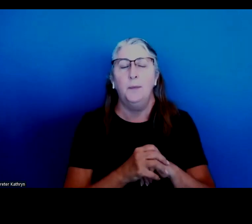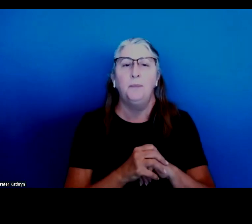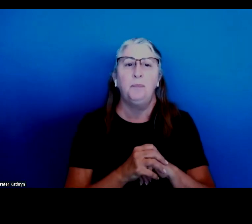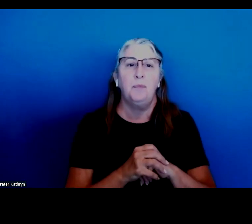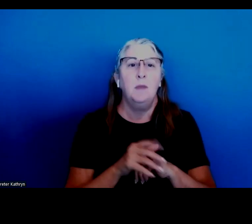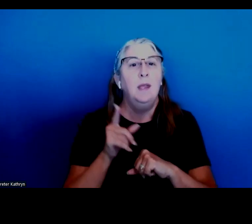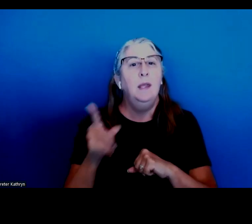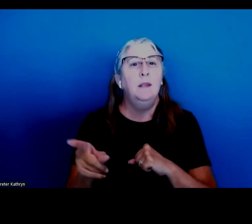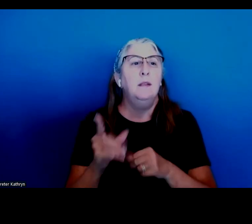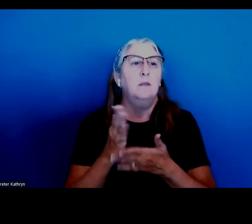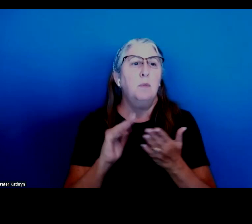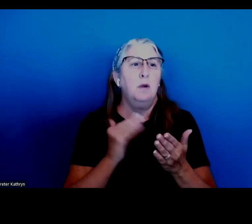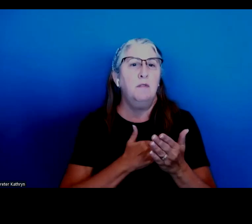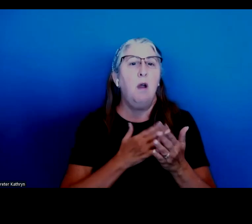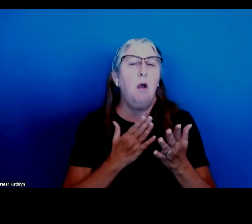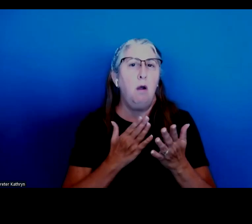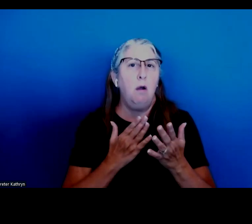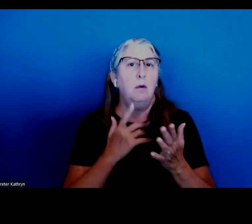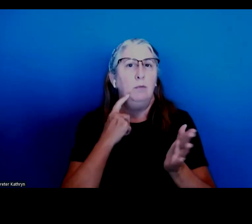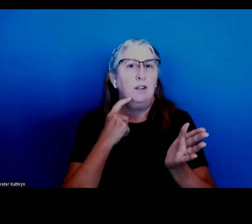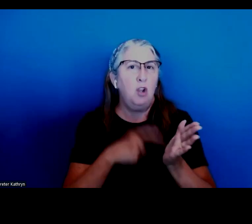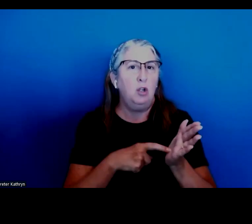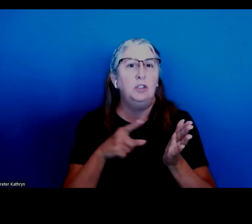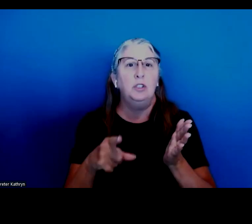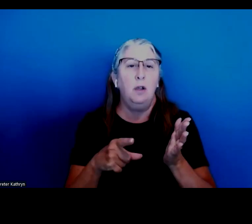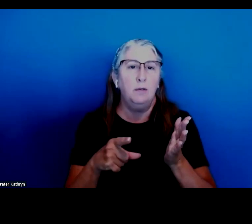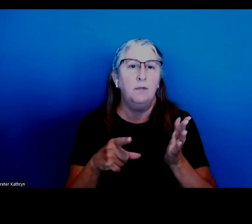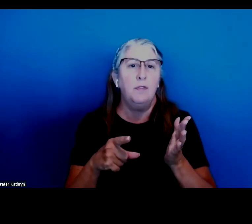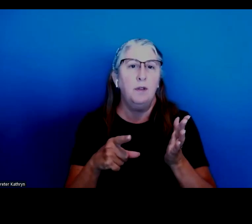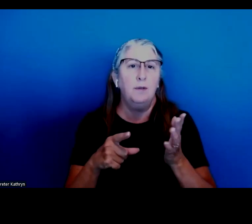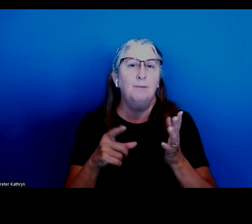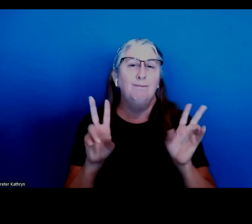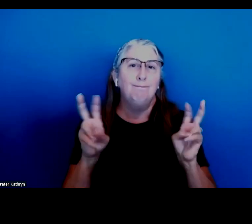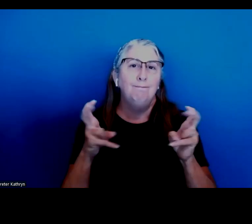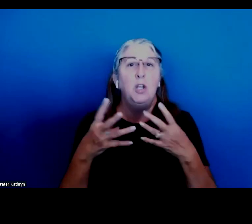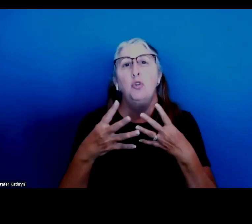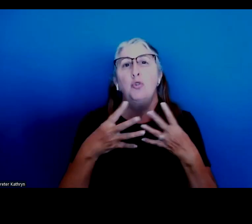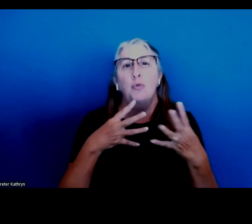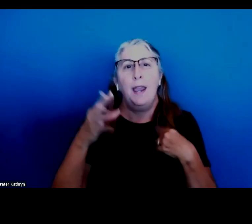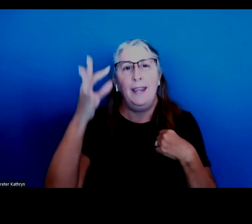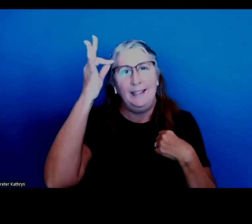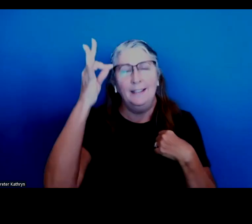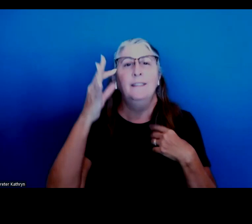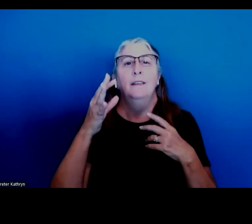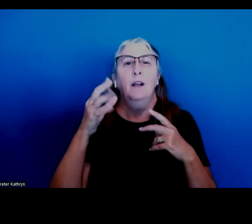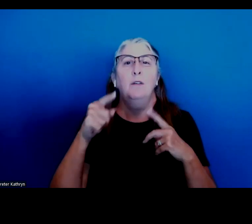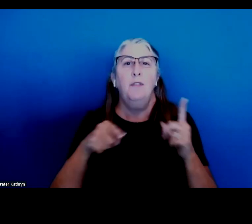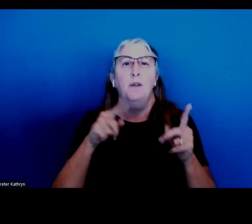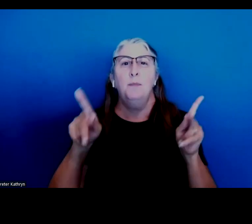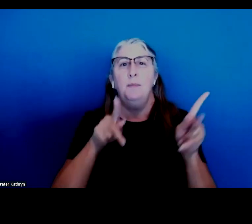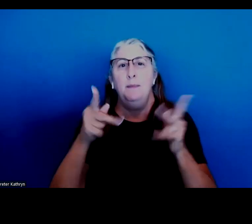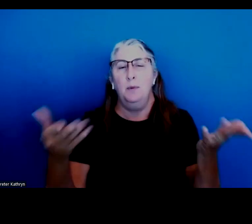part of our growing acknowledgement of the graying of our population. In New York State,